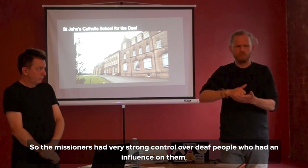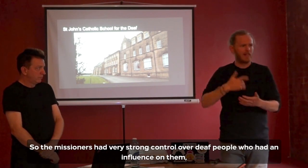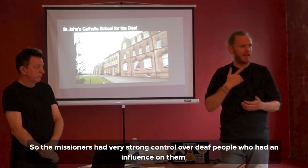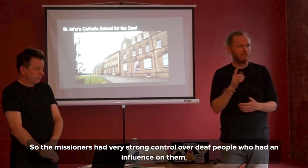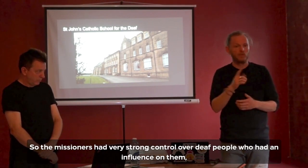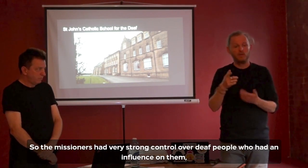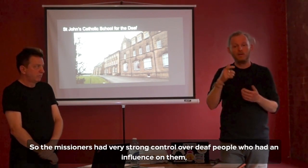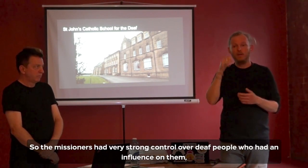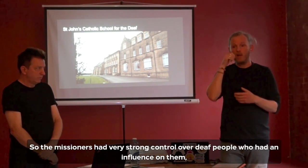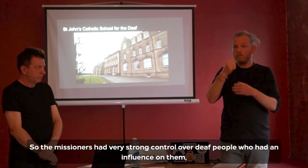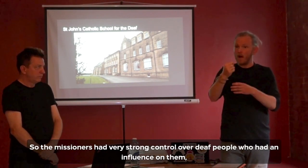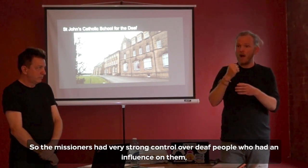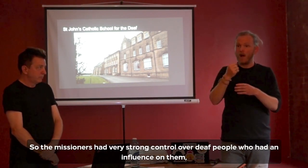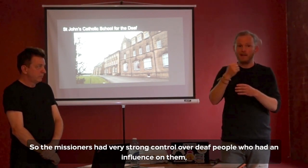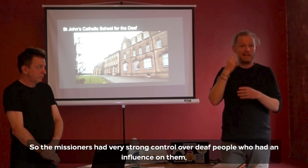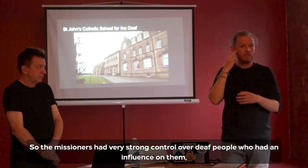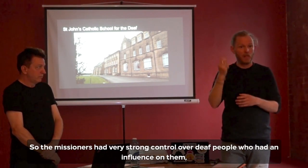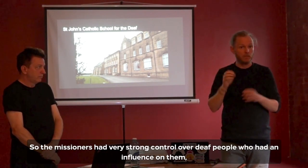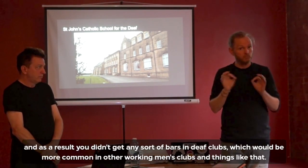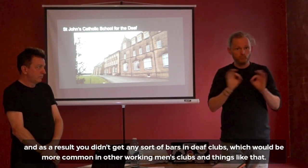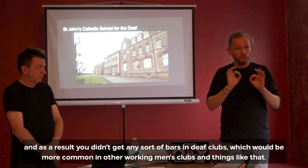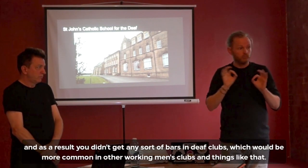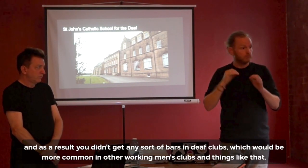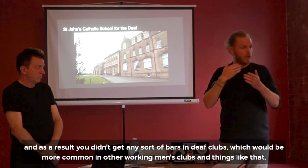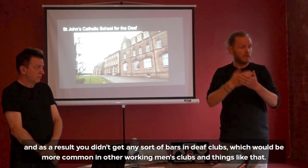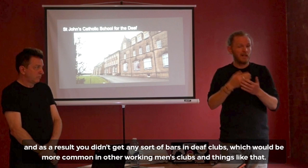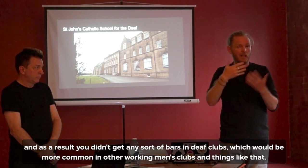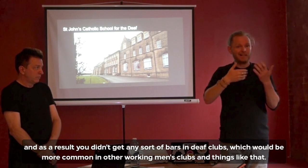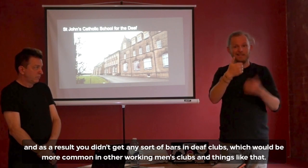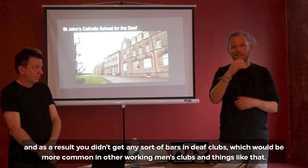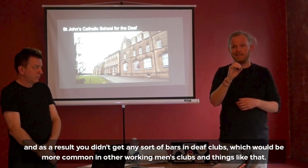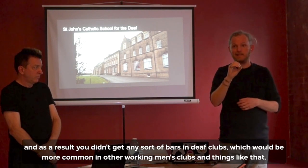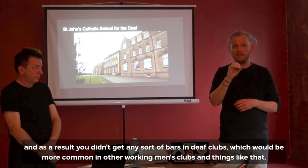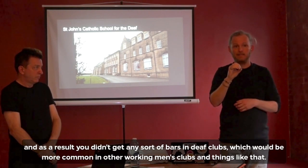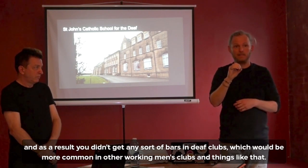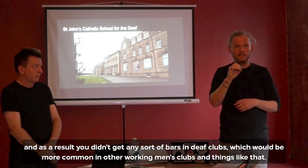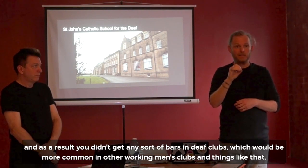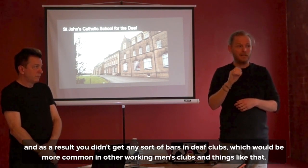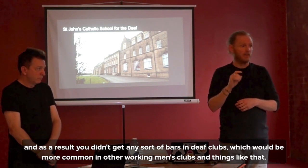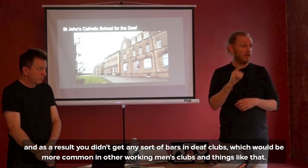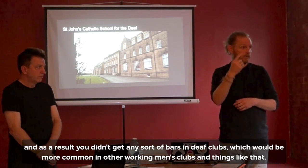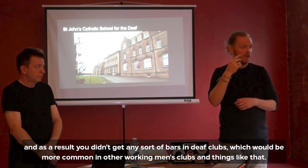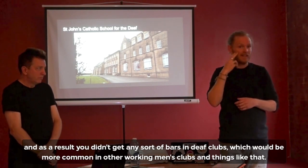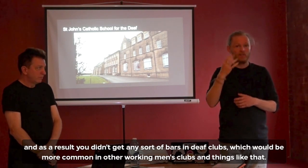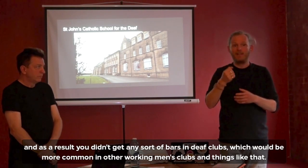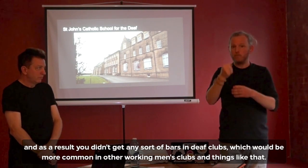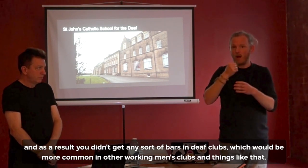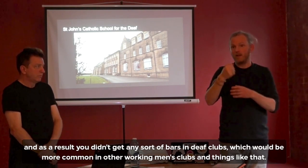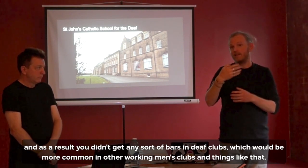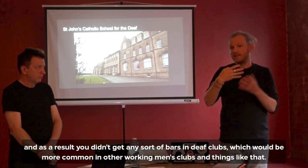strong control of deaf people's life and influence on them, and as a result, you didn't get any sort of bars